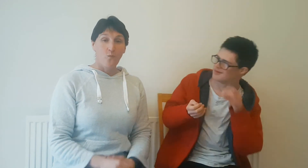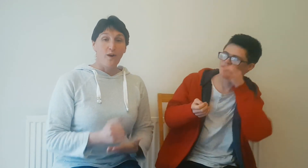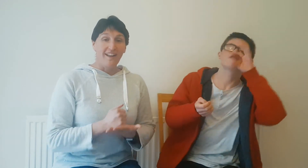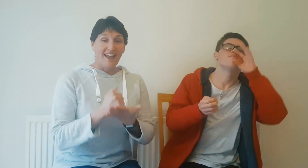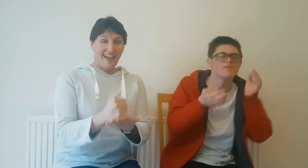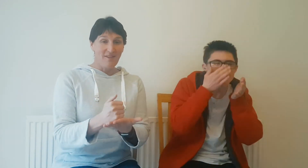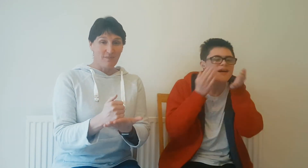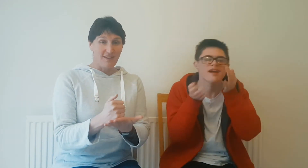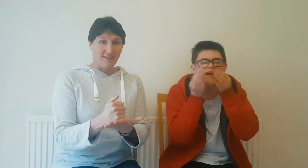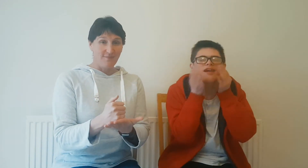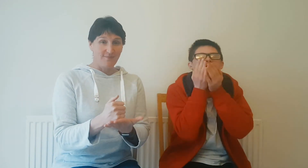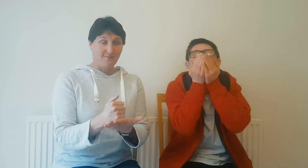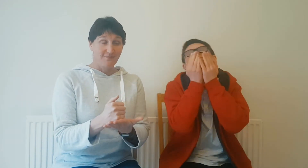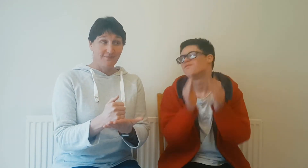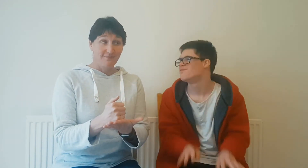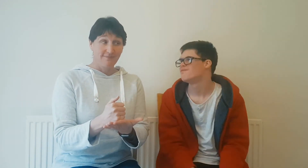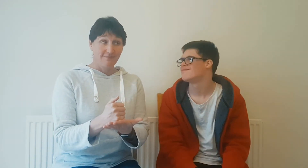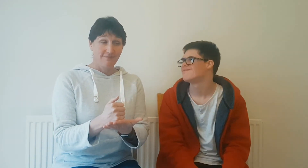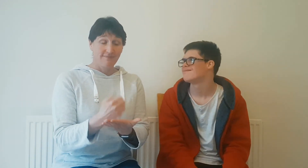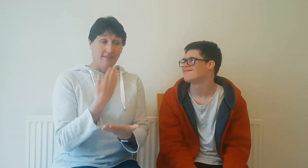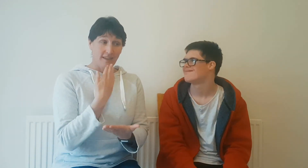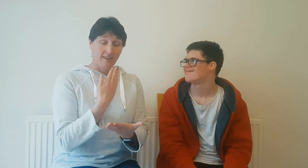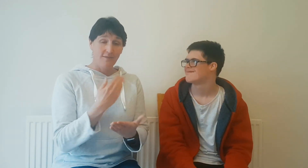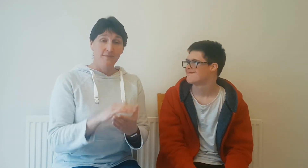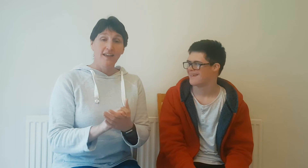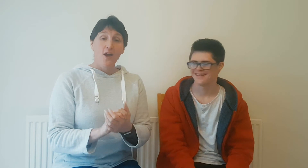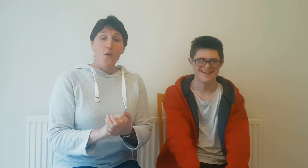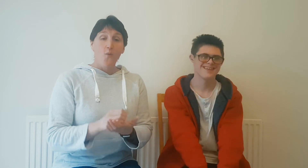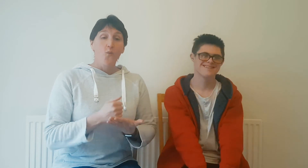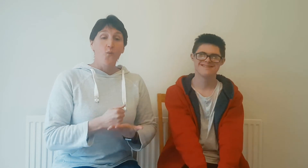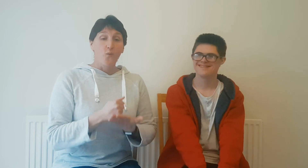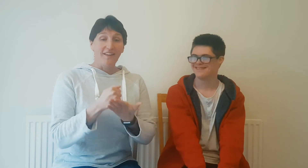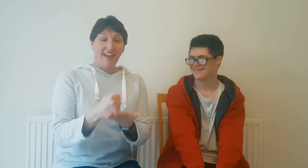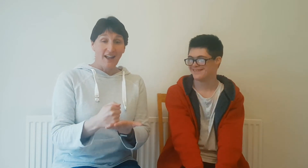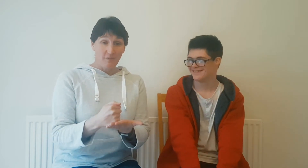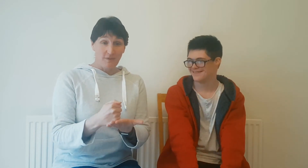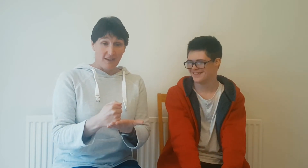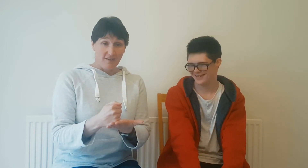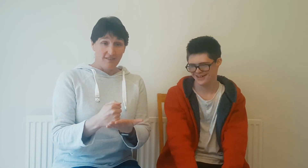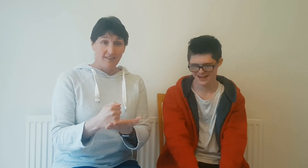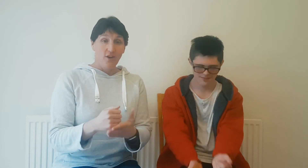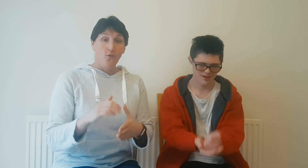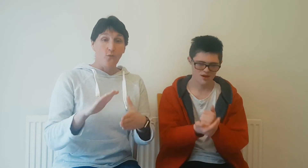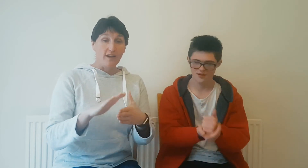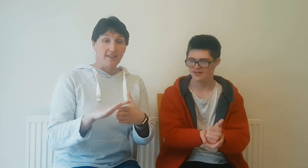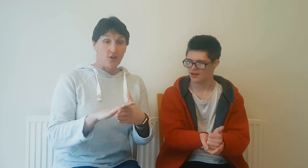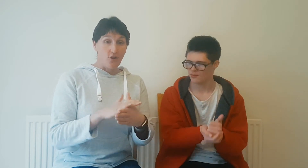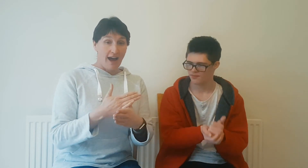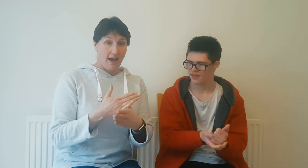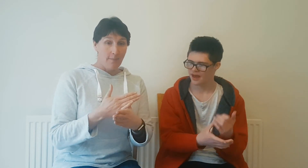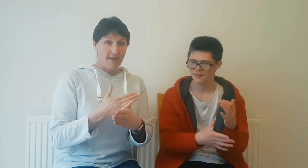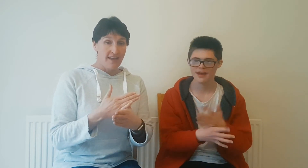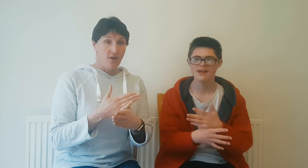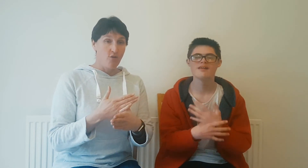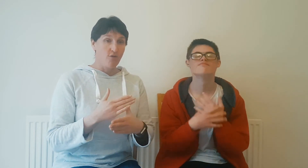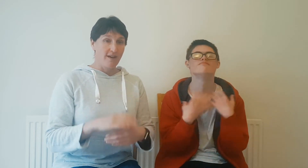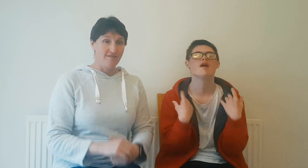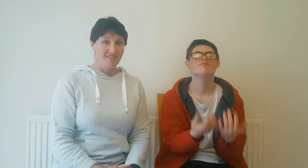will help you. Thank you. That's right. Will help you. Help you with your happy hormones.